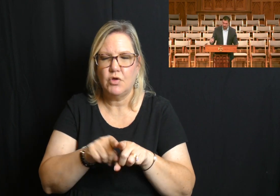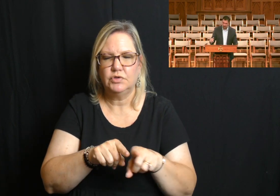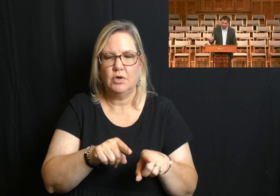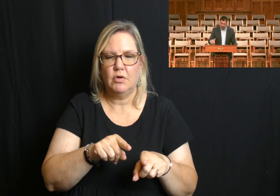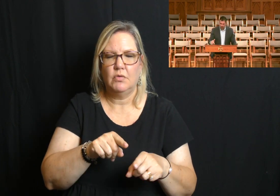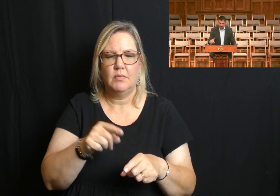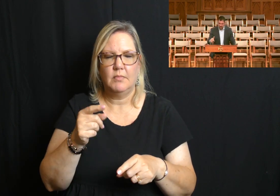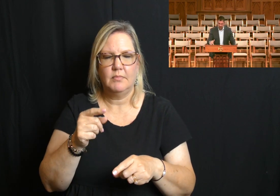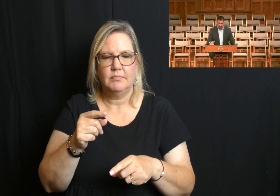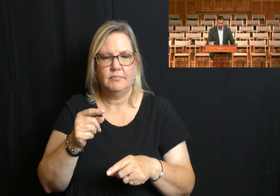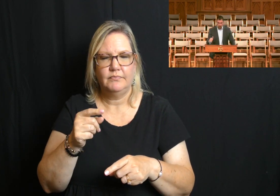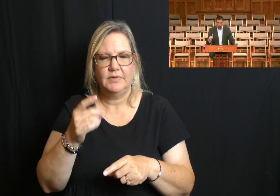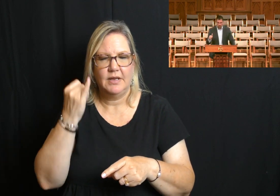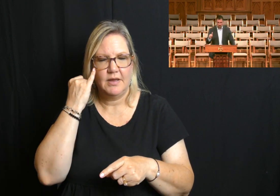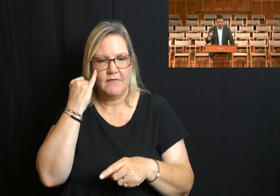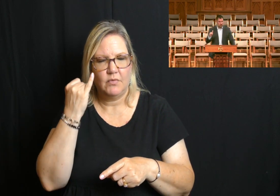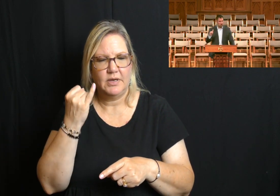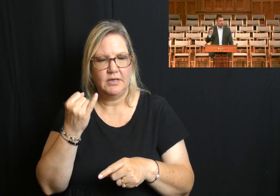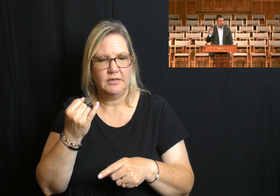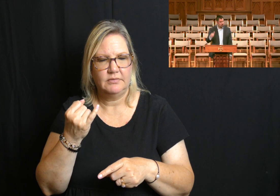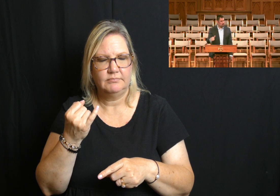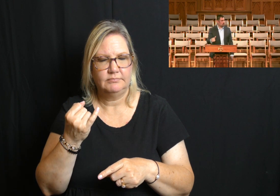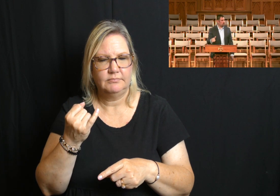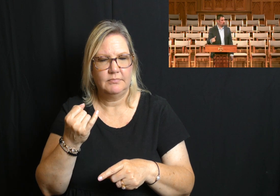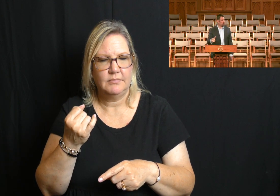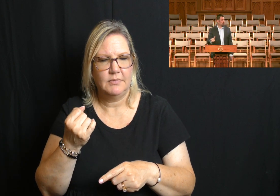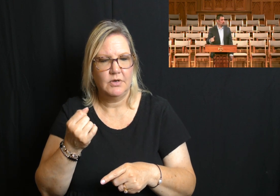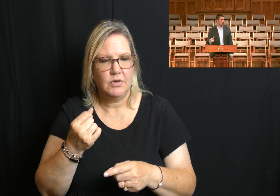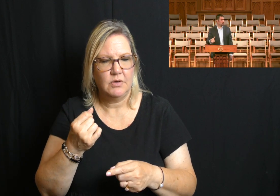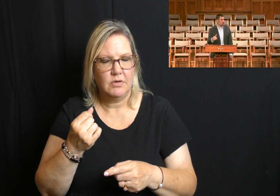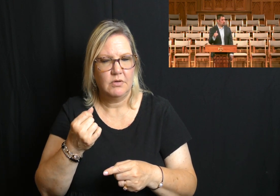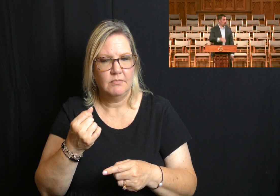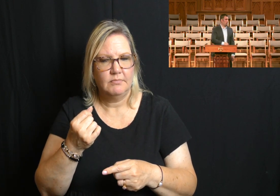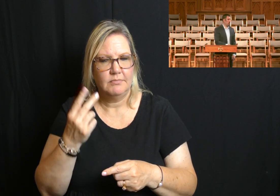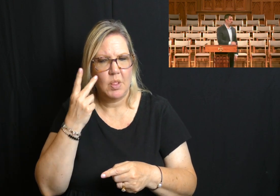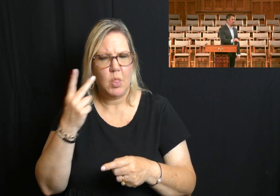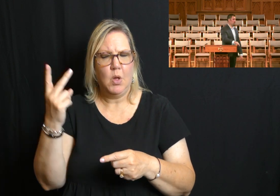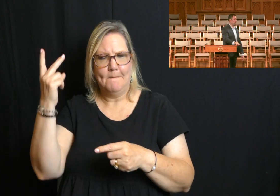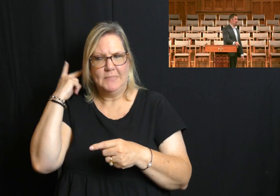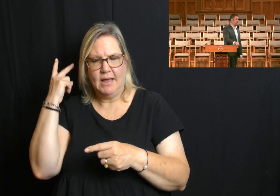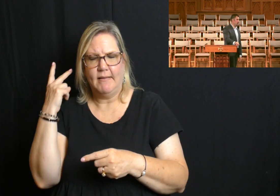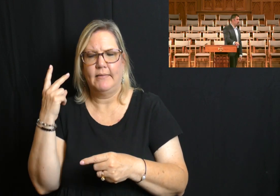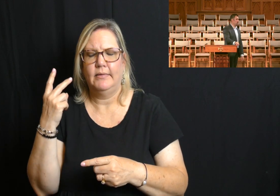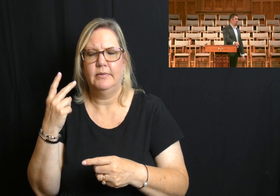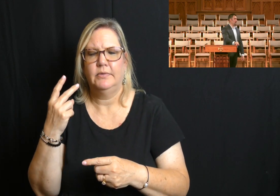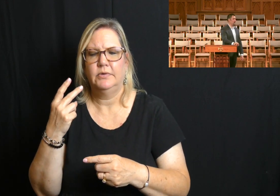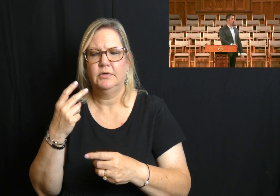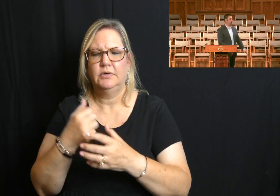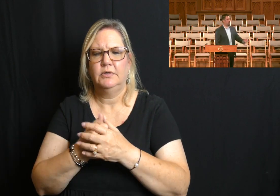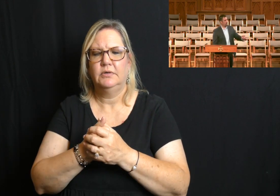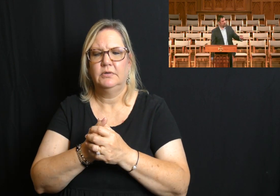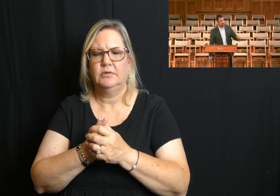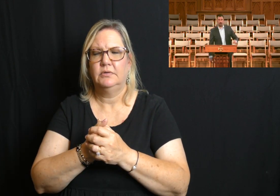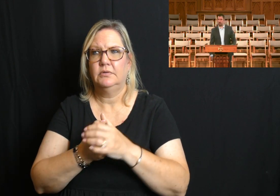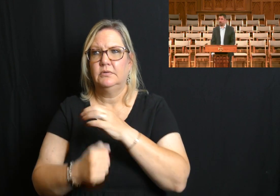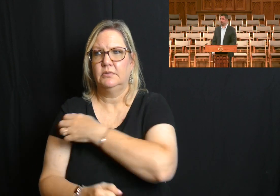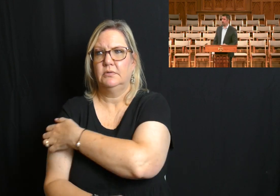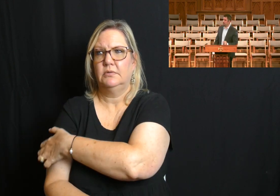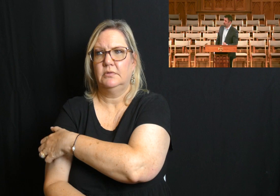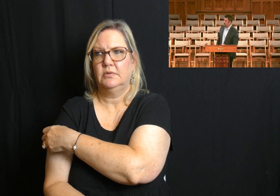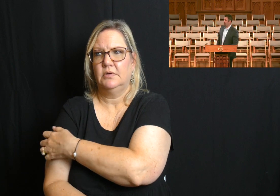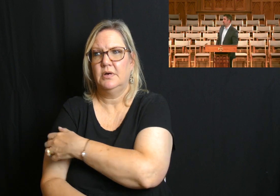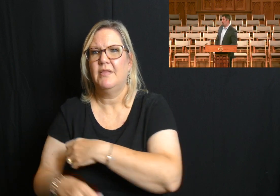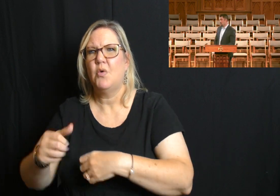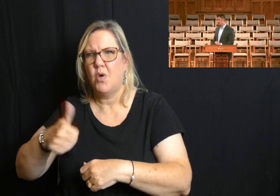time, Jacob's ears in Haran was hard. He was swindled by his uncle. He's like, hey, I want to marry your daughter. And